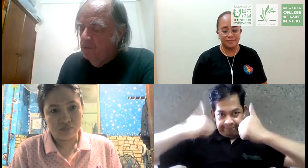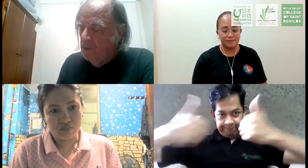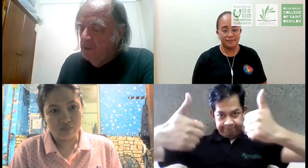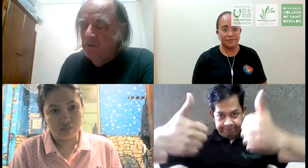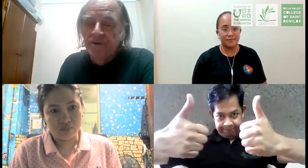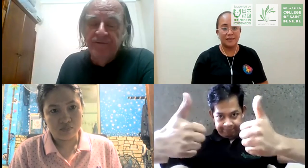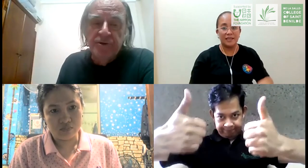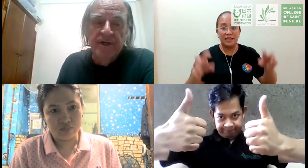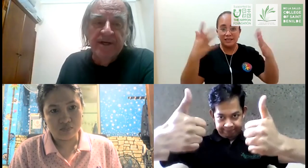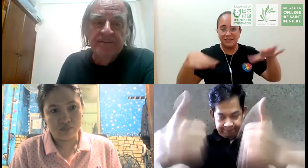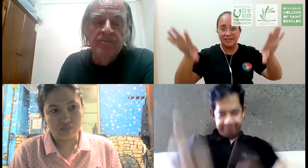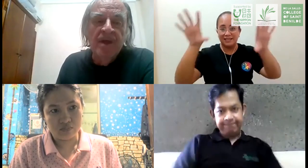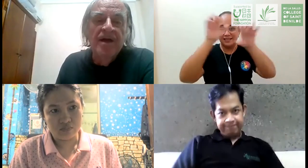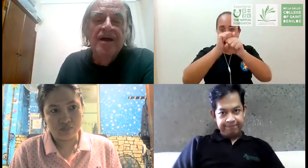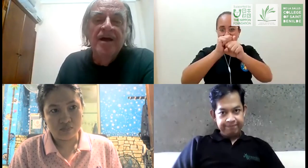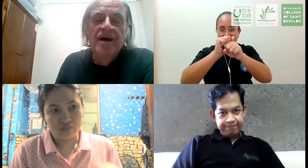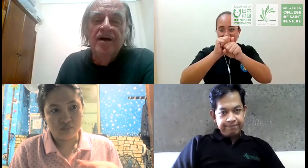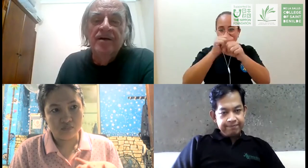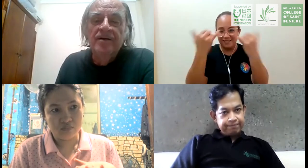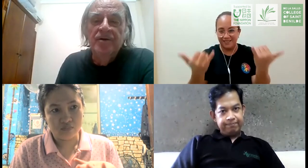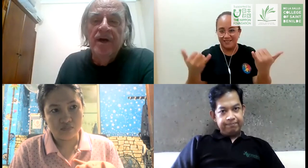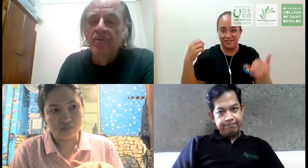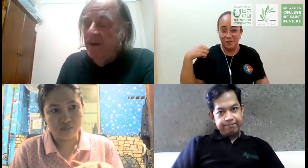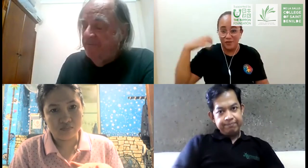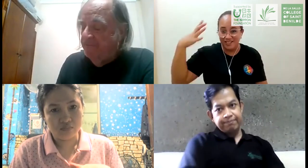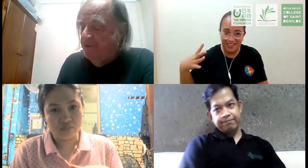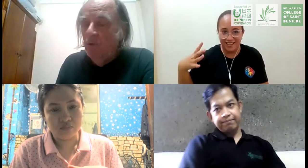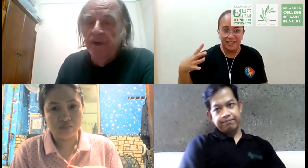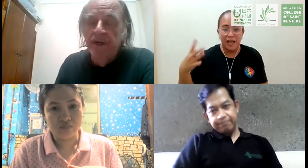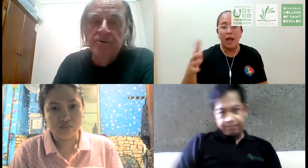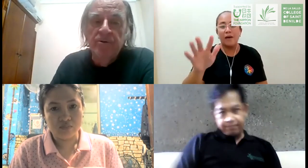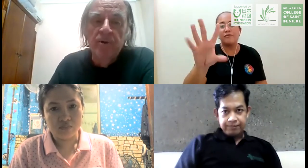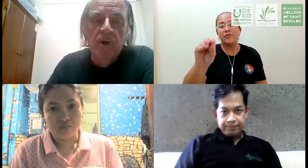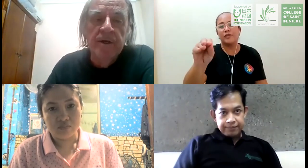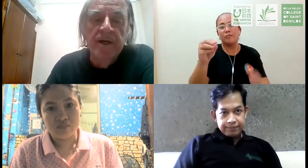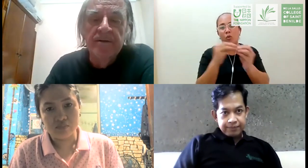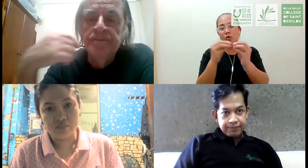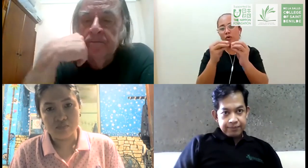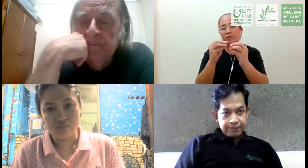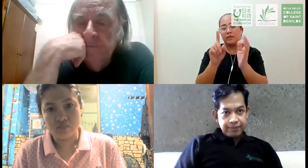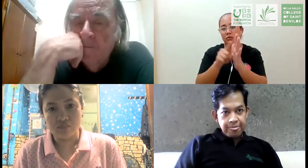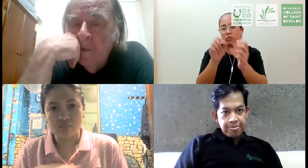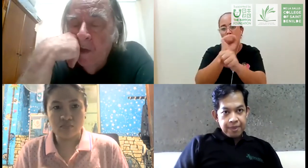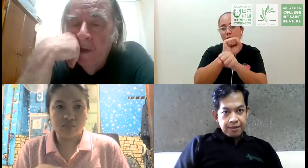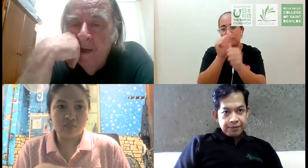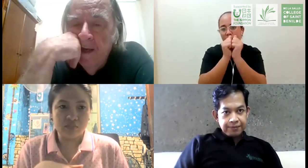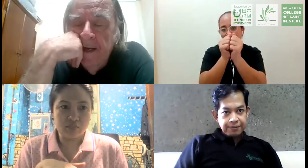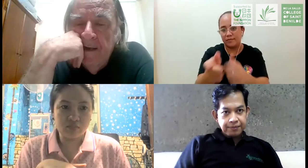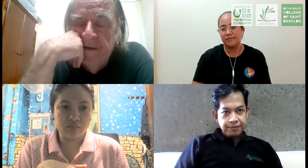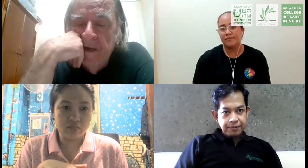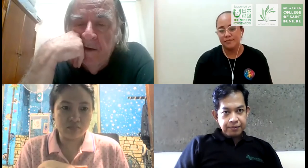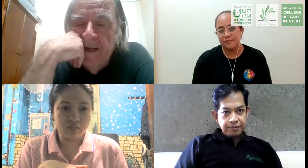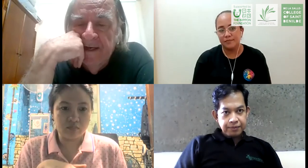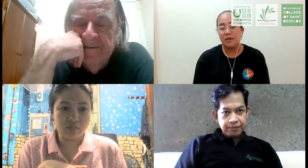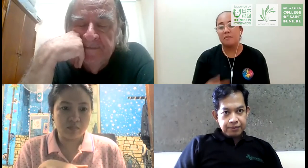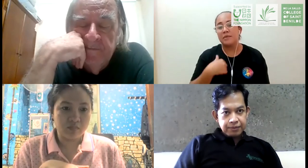quote unquote, close officially. You have about 50 more minutes you can work together. And